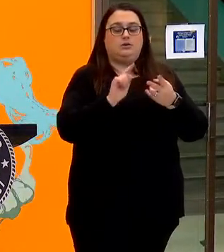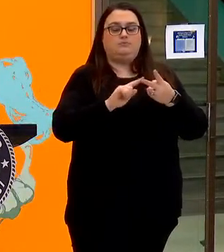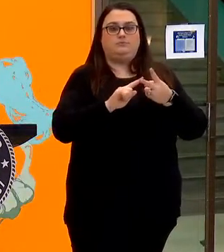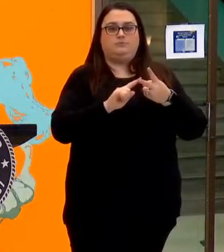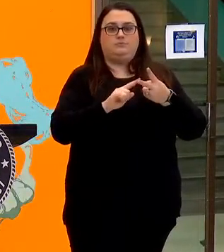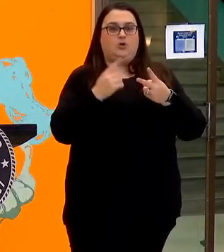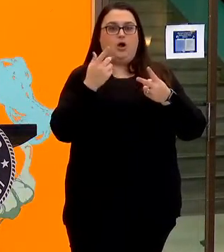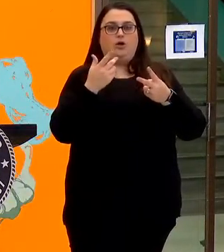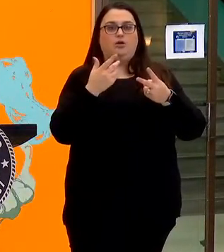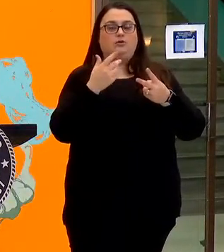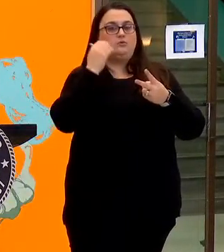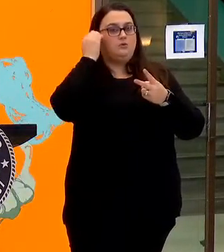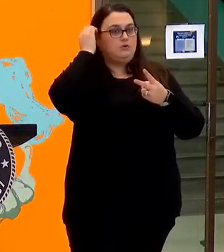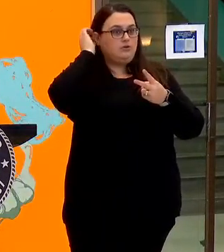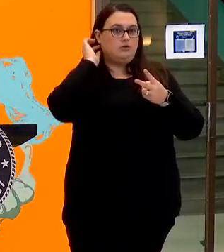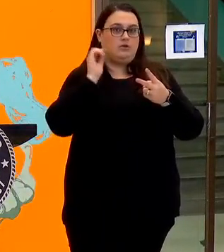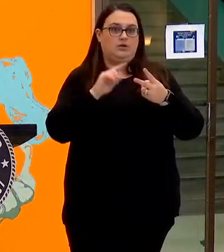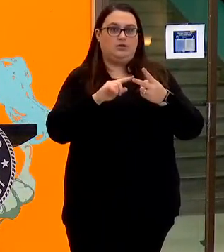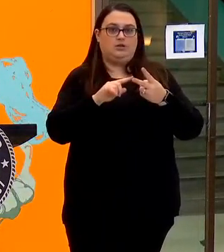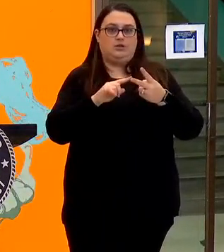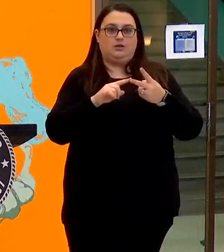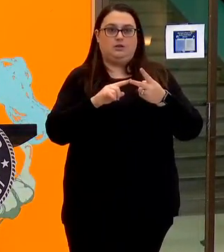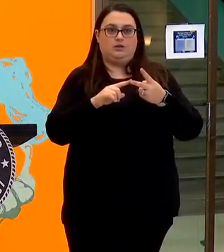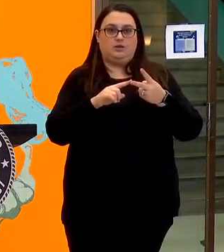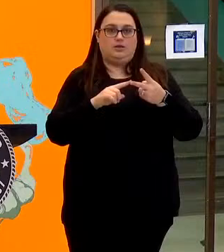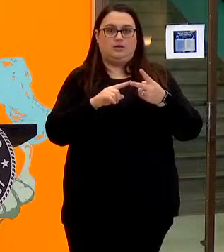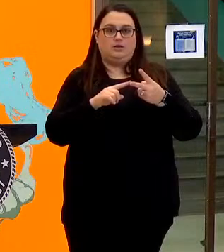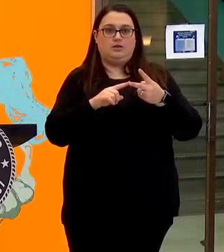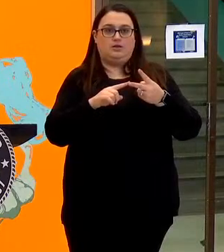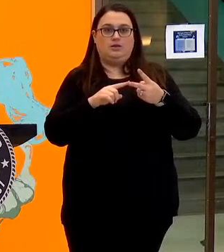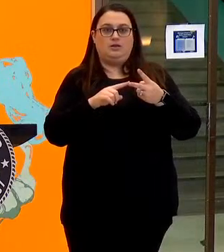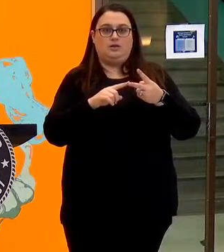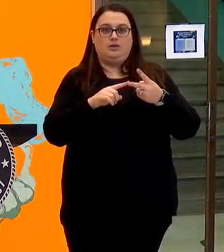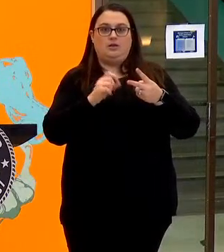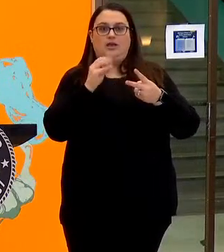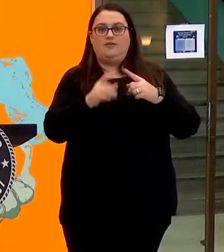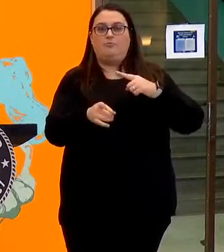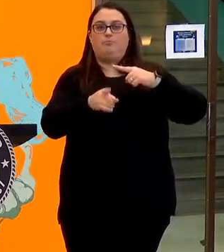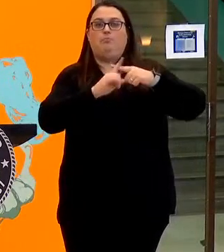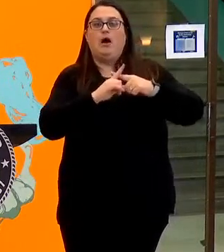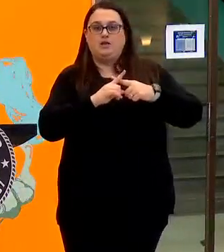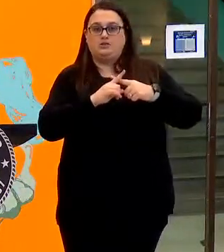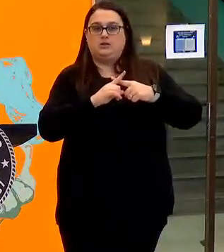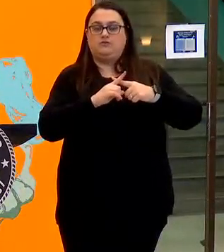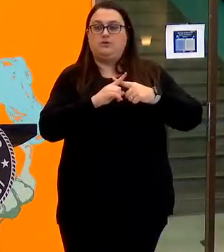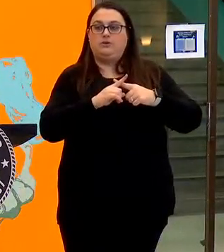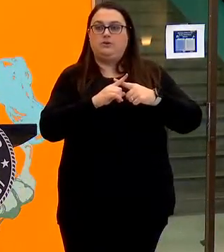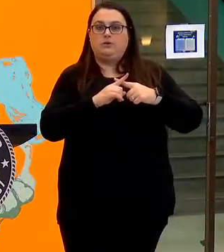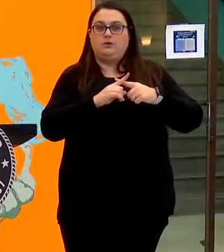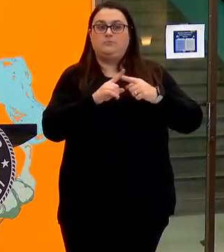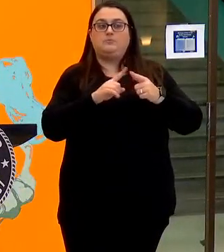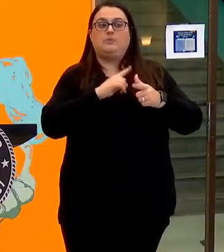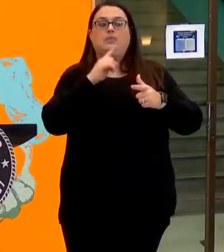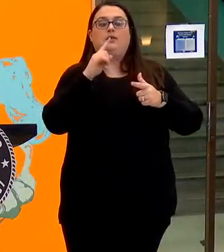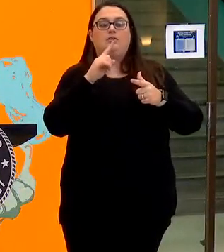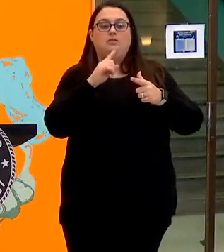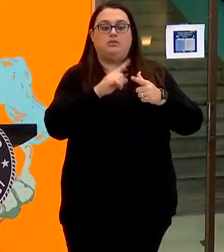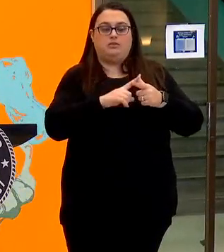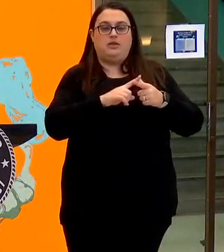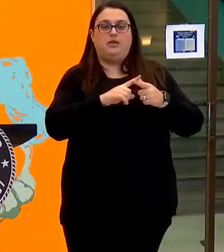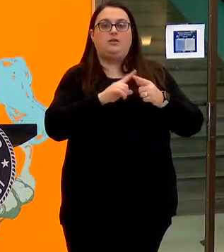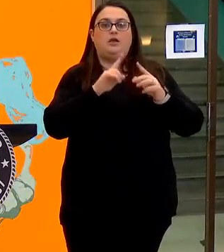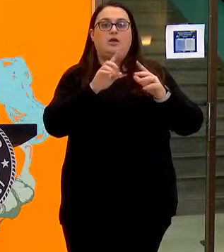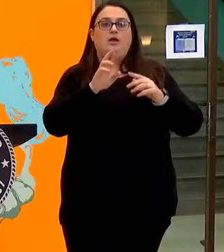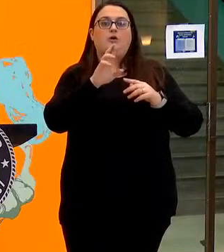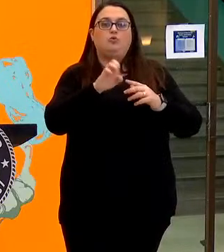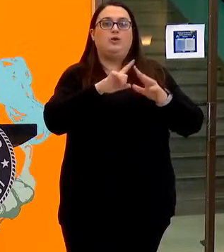test is already happening. Oh, you're saying if the second test comes back Or positive, that then would